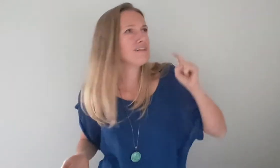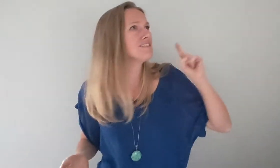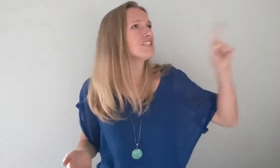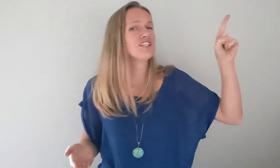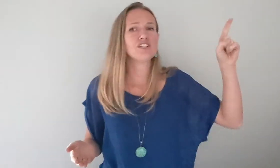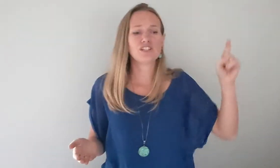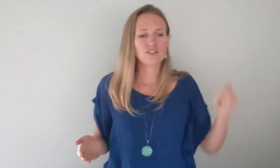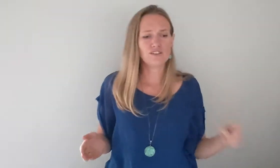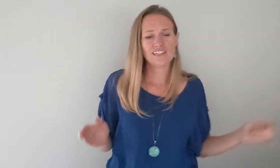to you,